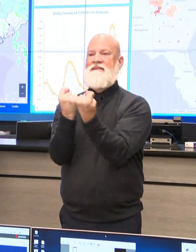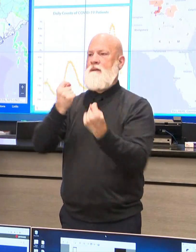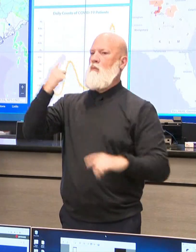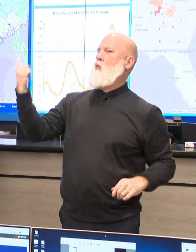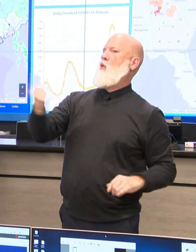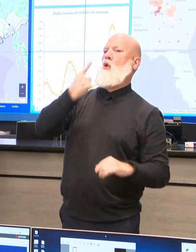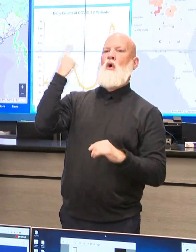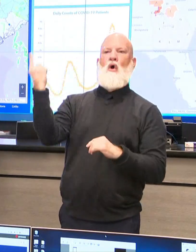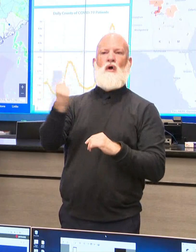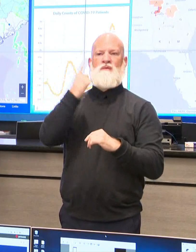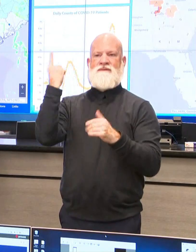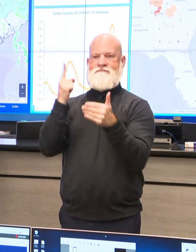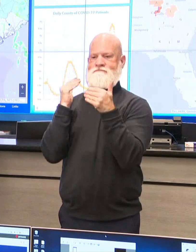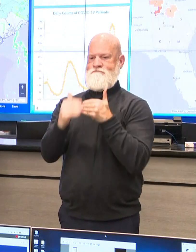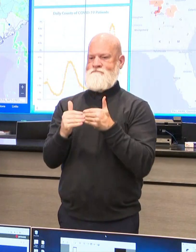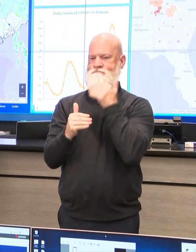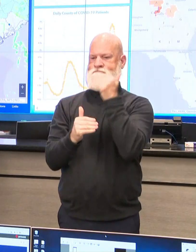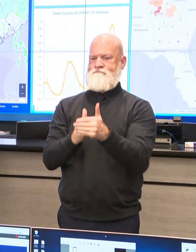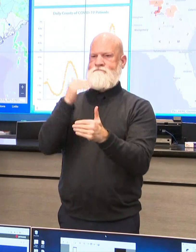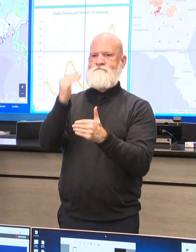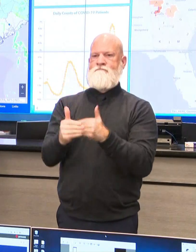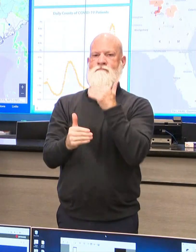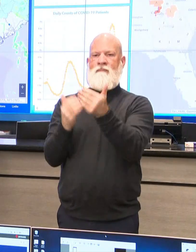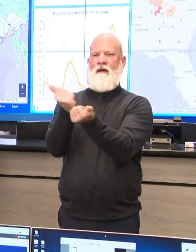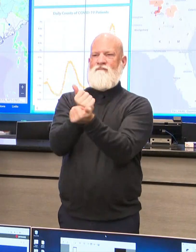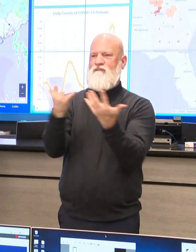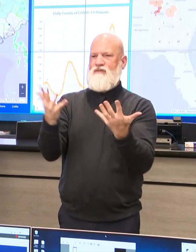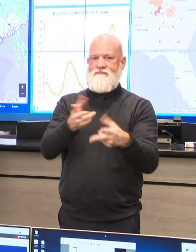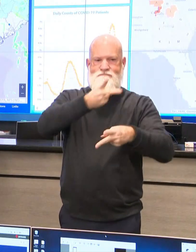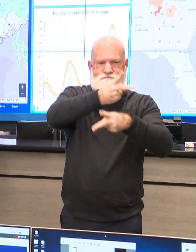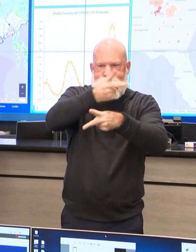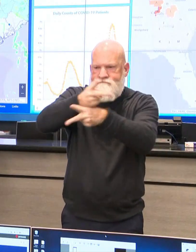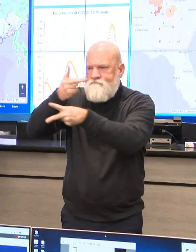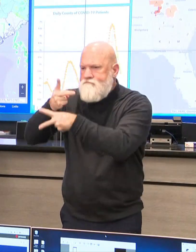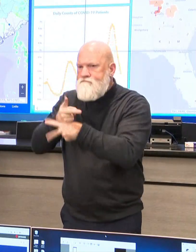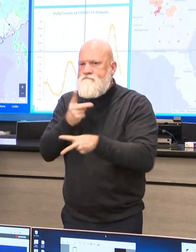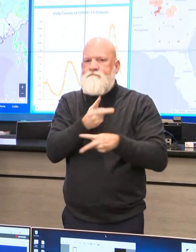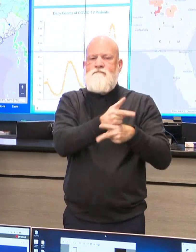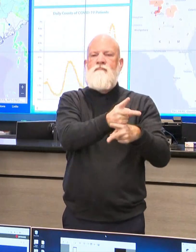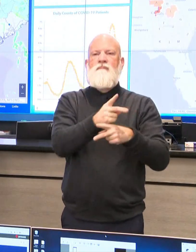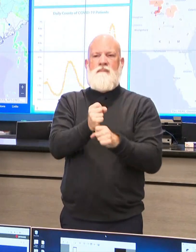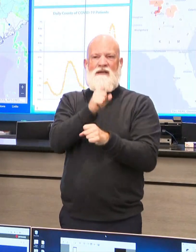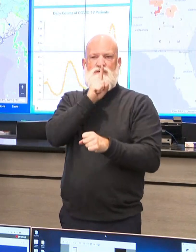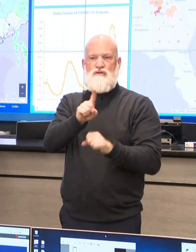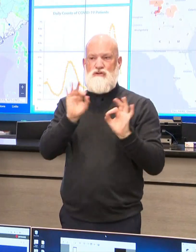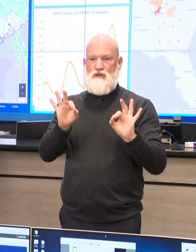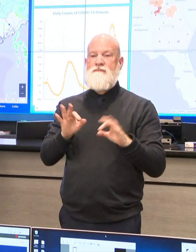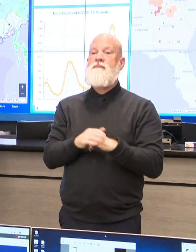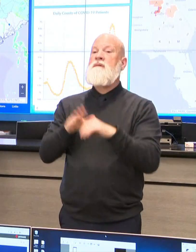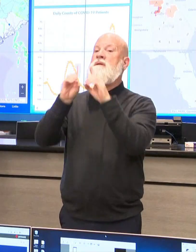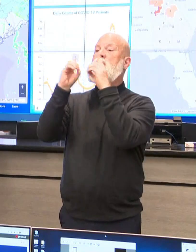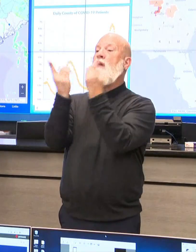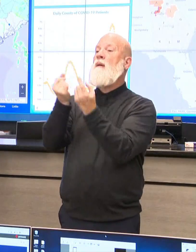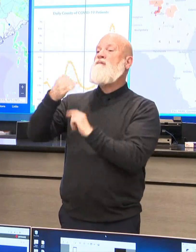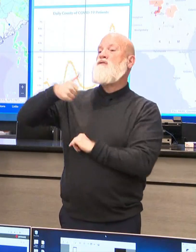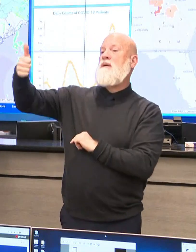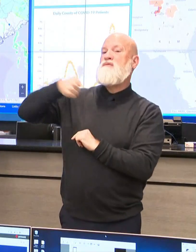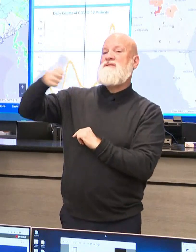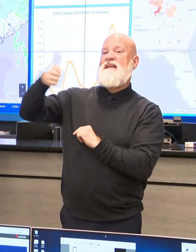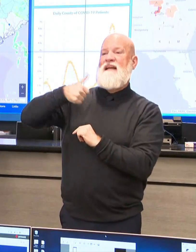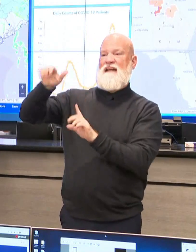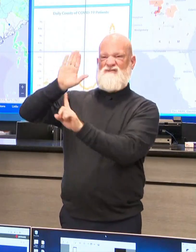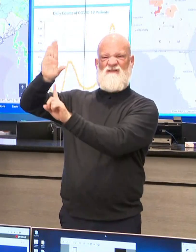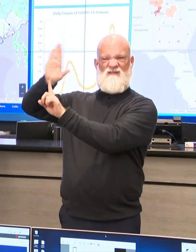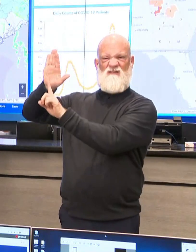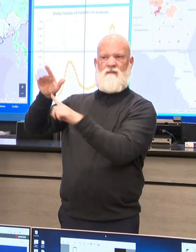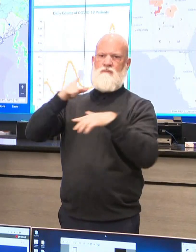walking through everything we've got. Our DOT relationships are vital on a mission like this. If we do have any type of backup, they can